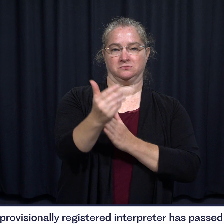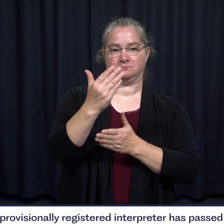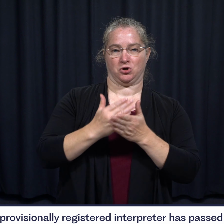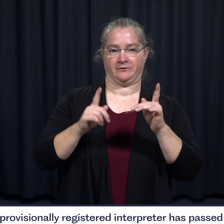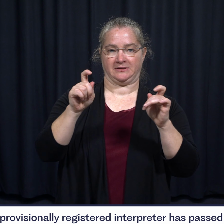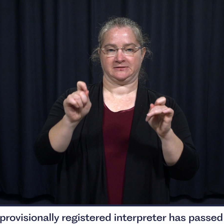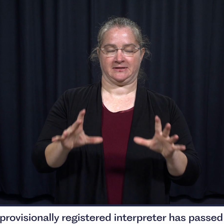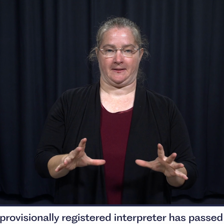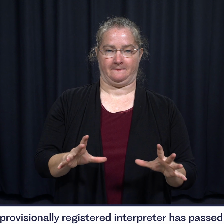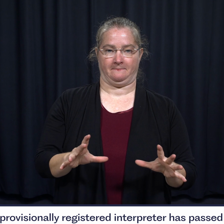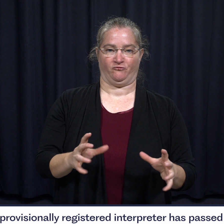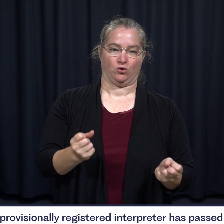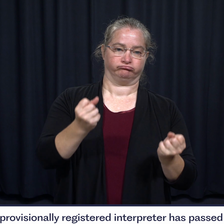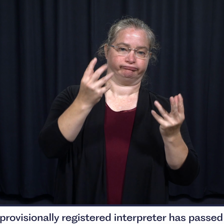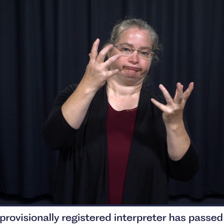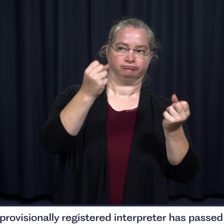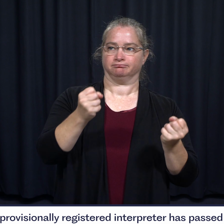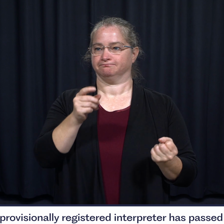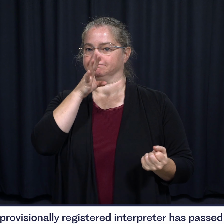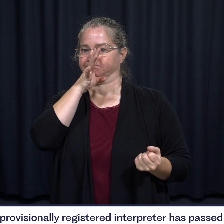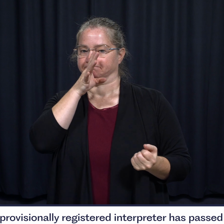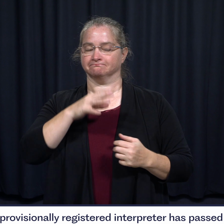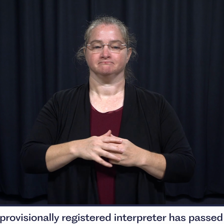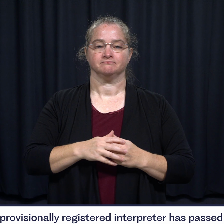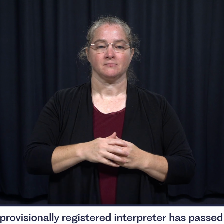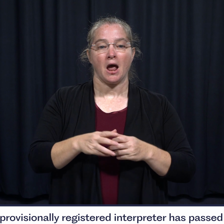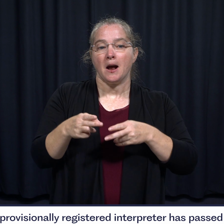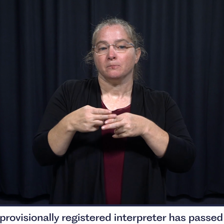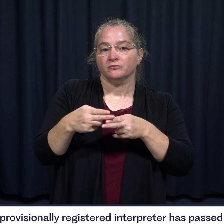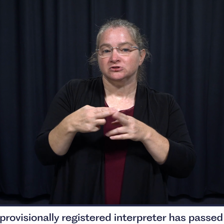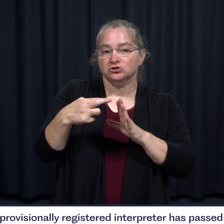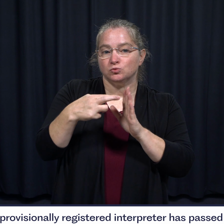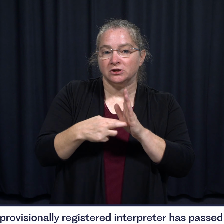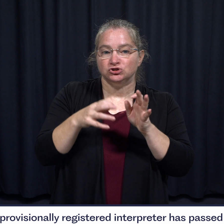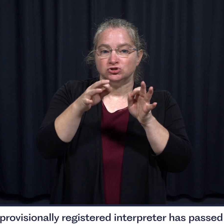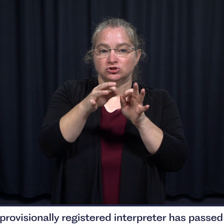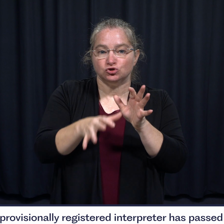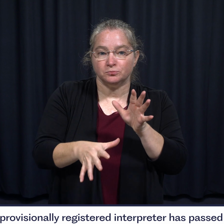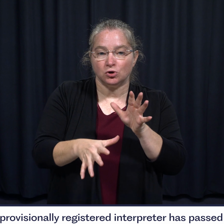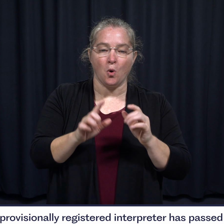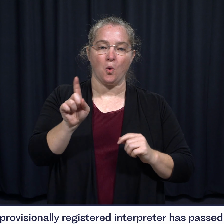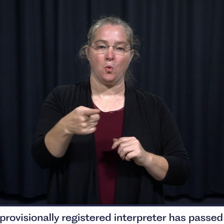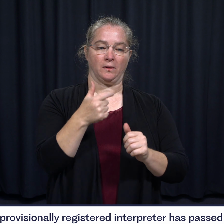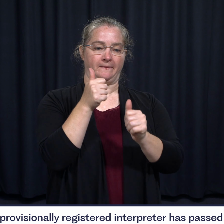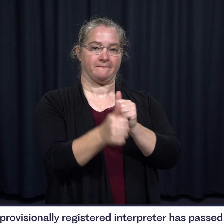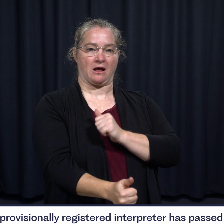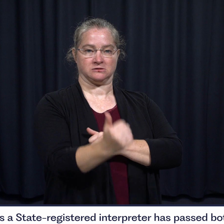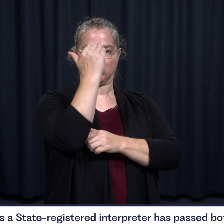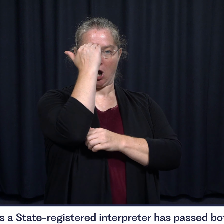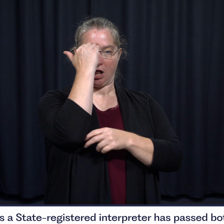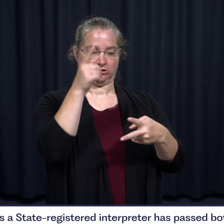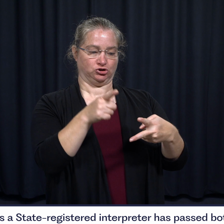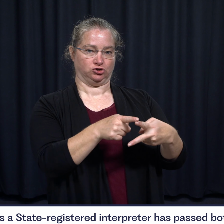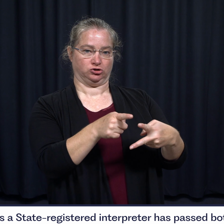A provisionally registered interpreter has passed only the knowledge portion of the examination, whereas